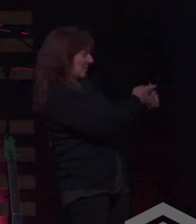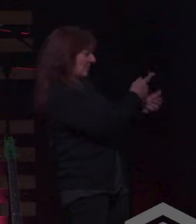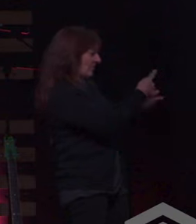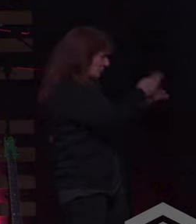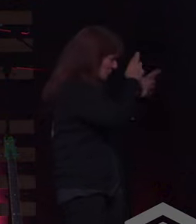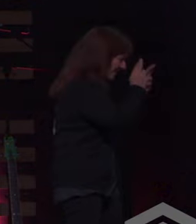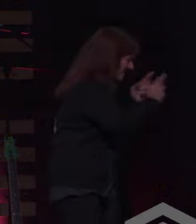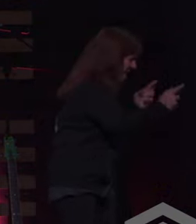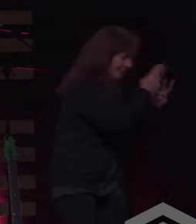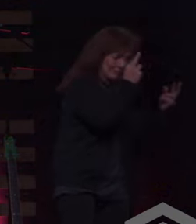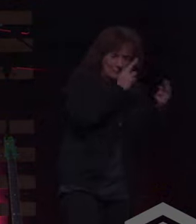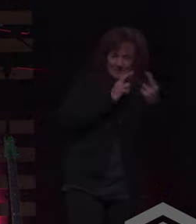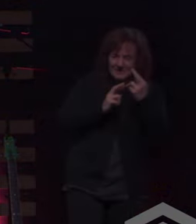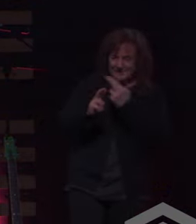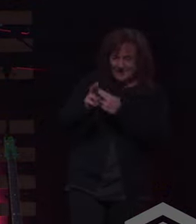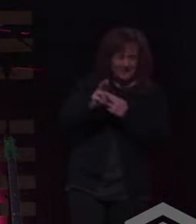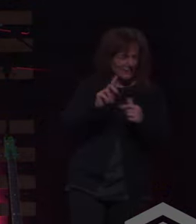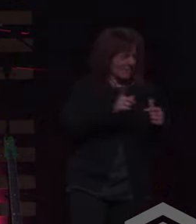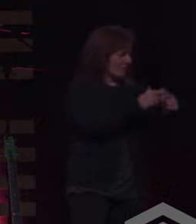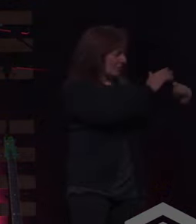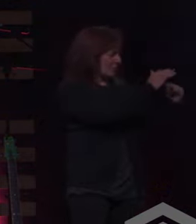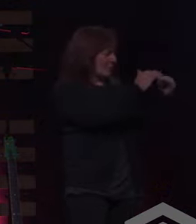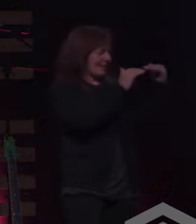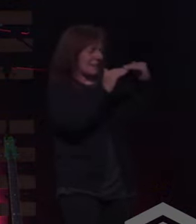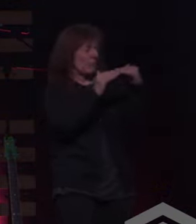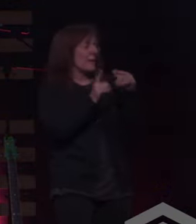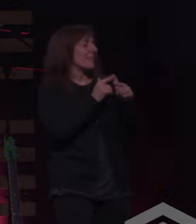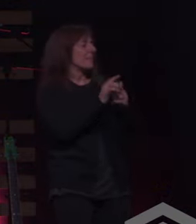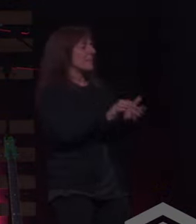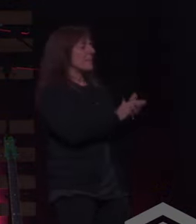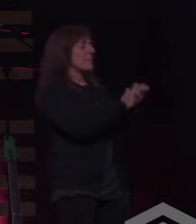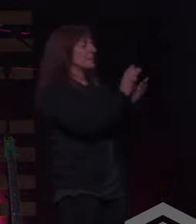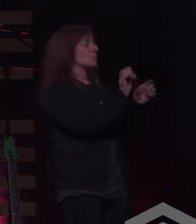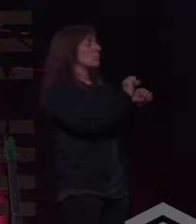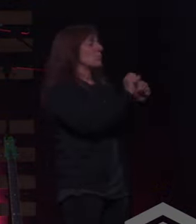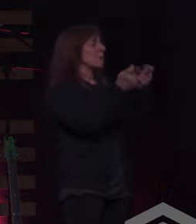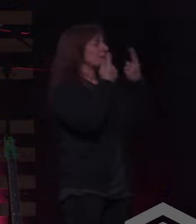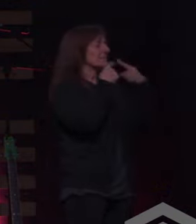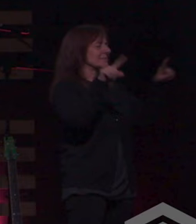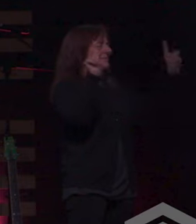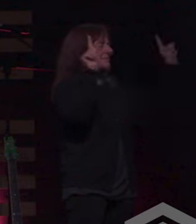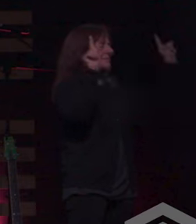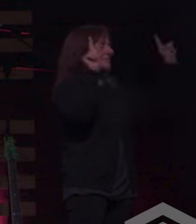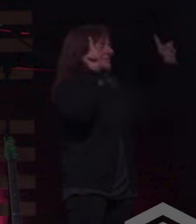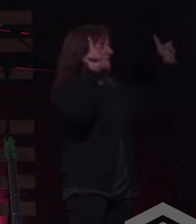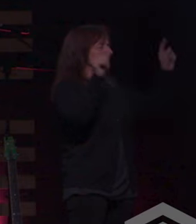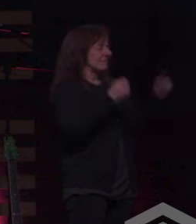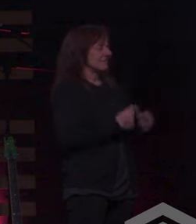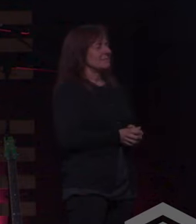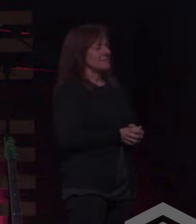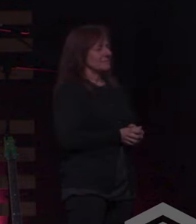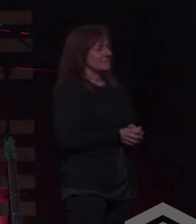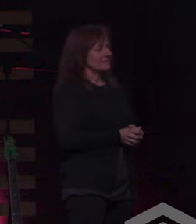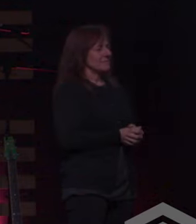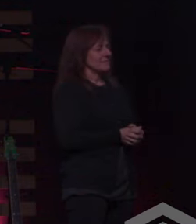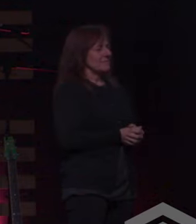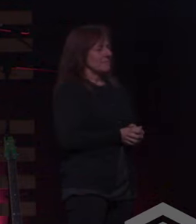respects him as first among equals, their marriage works.